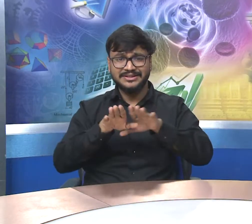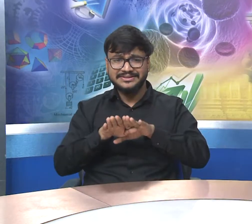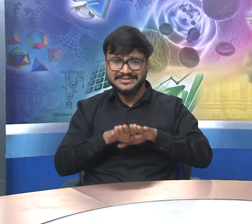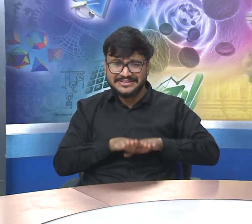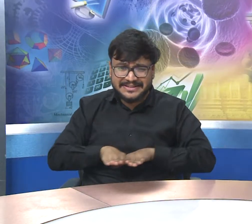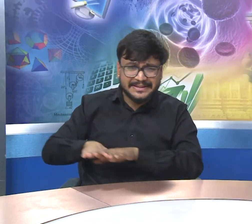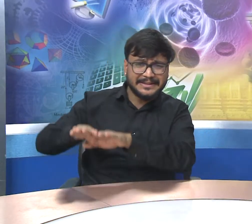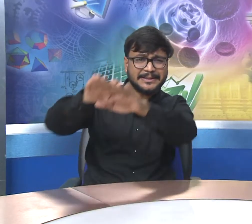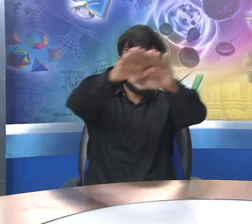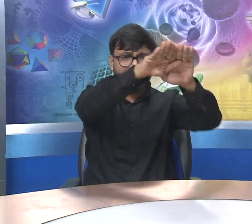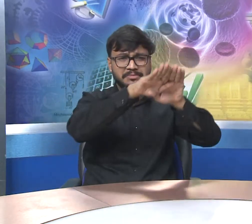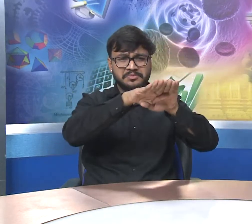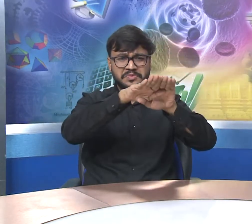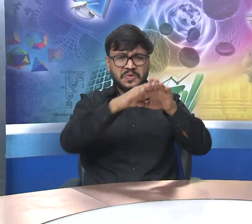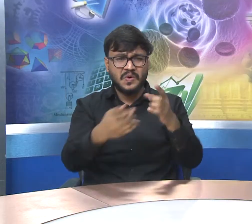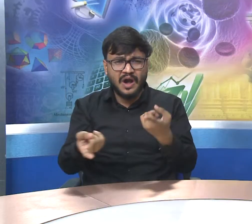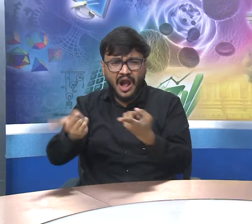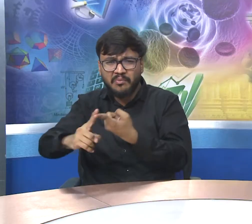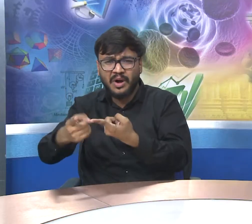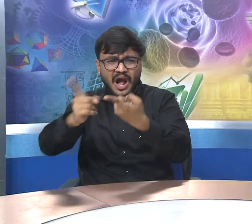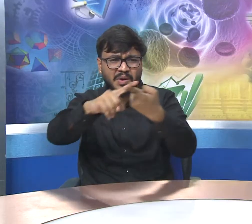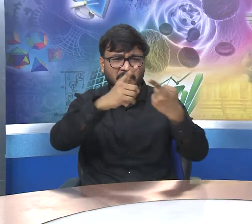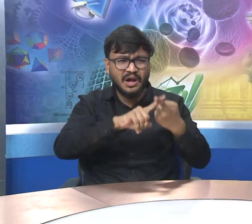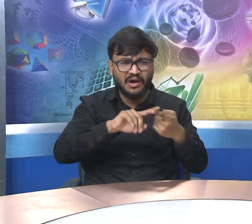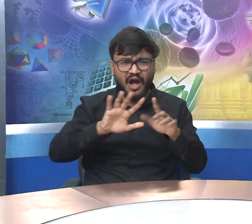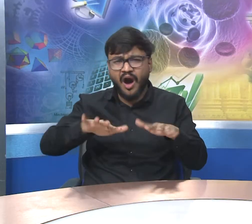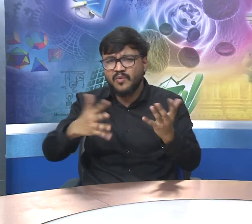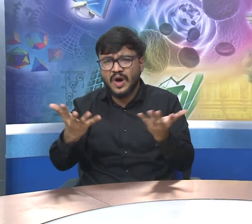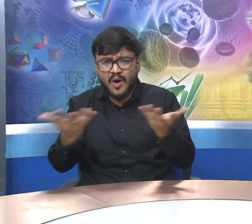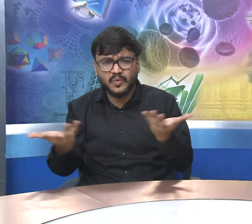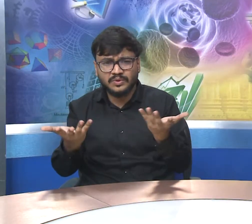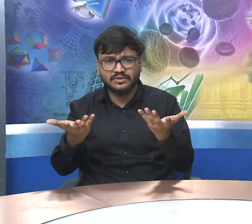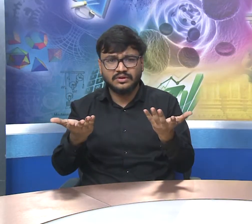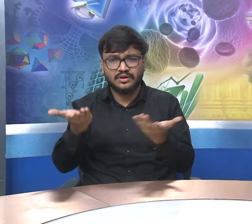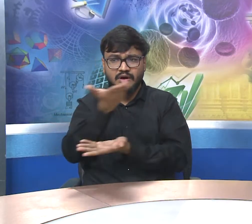How can a language standardization actually happen?